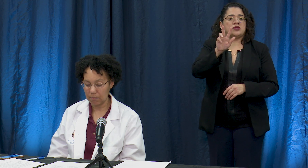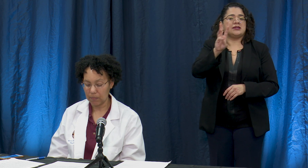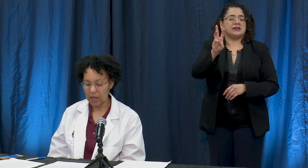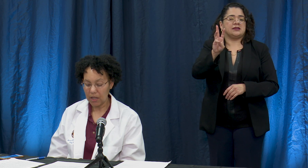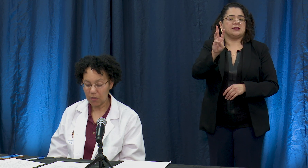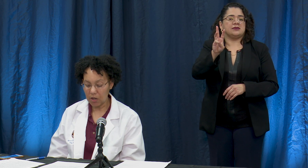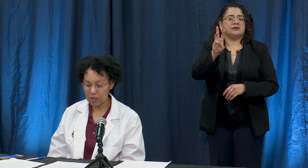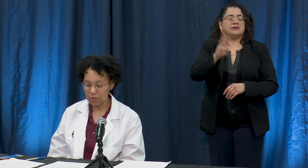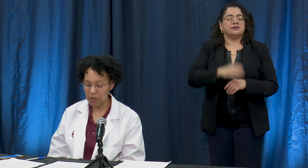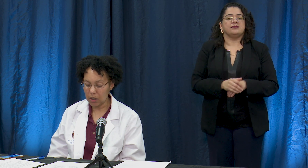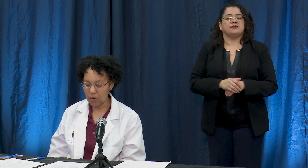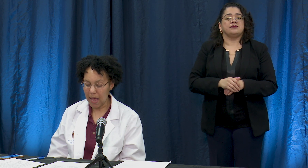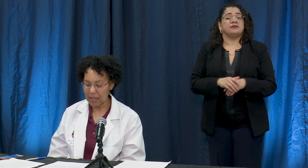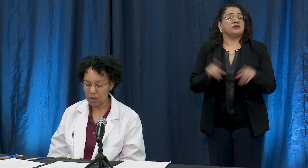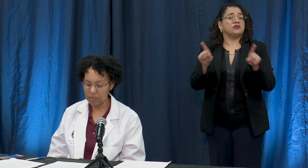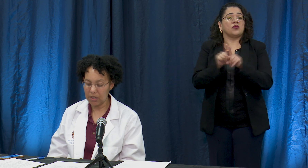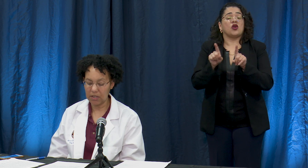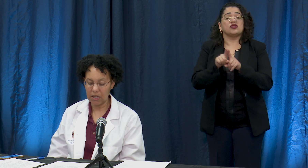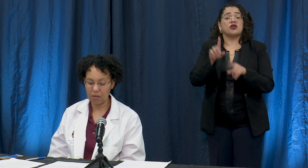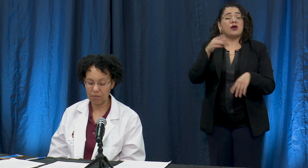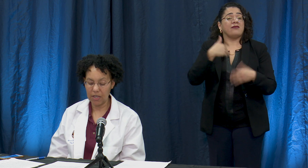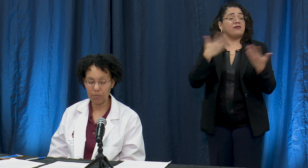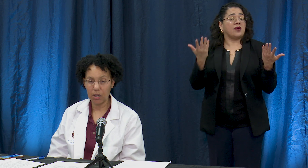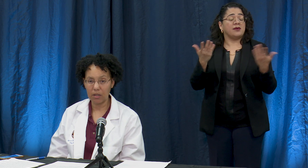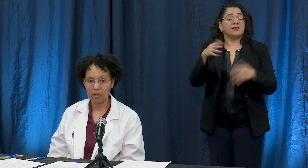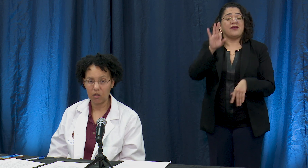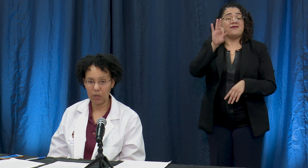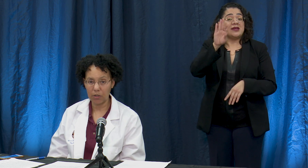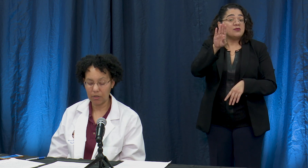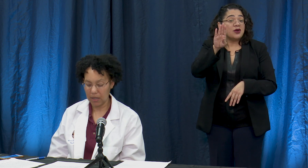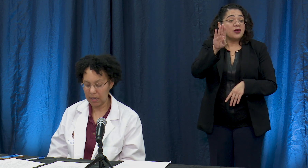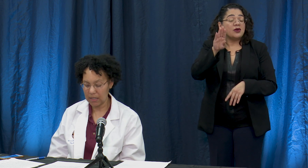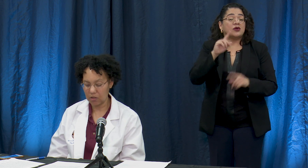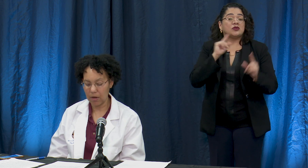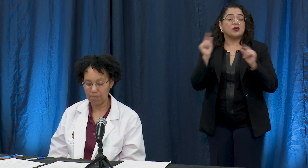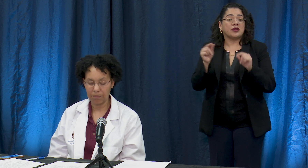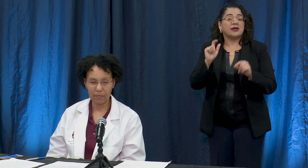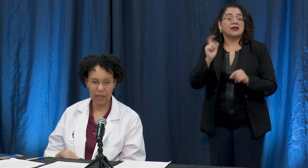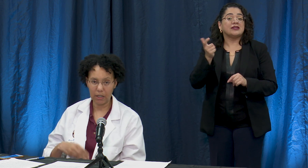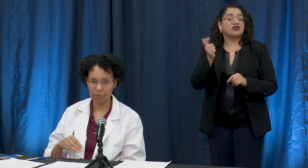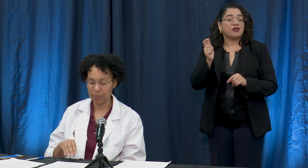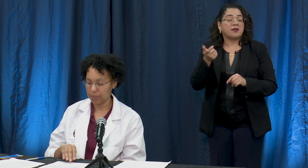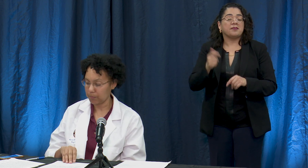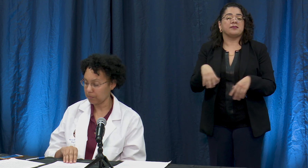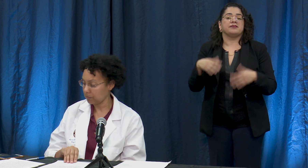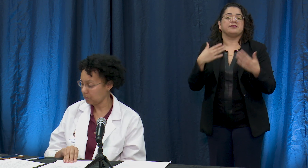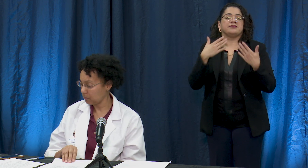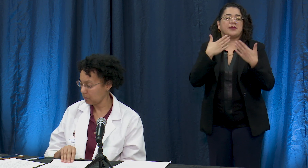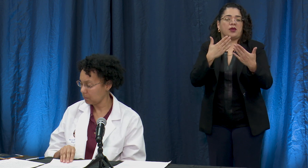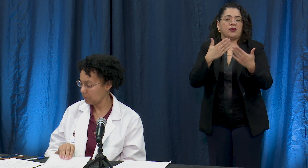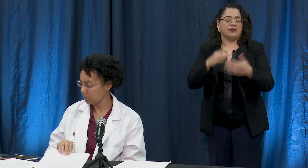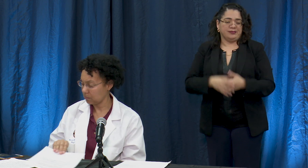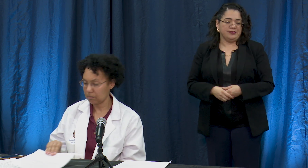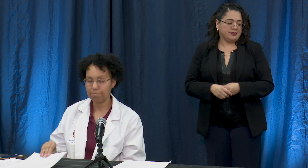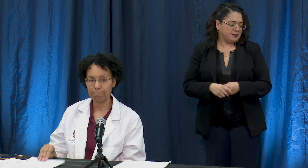562-570-4636. You can also follow at Long Beach City on Facebook, Twitter, and Instagram. Thank you.